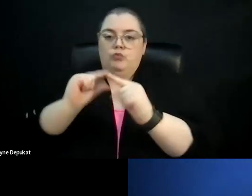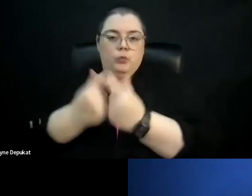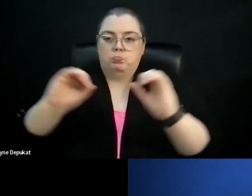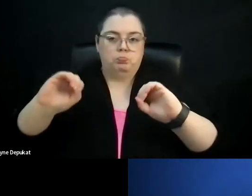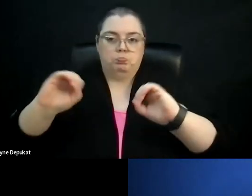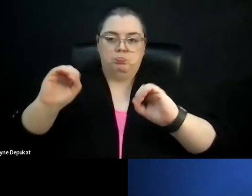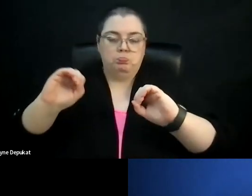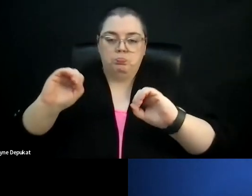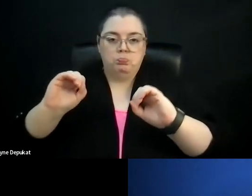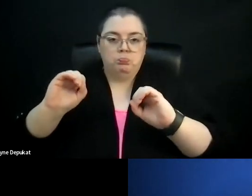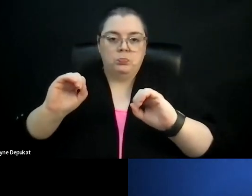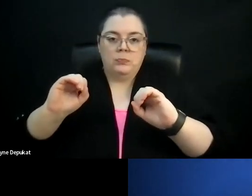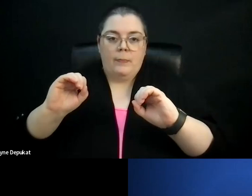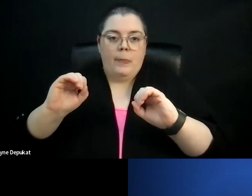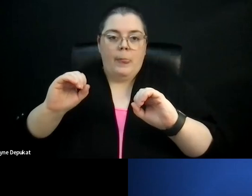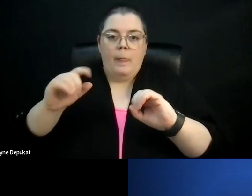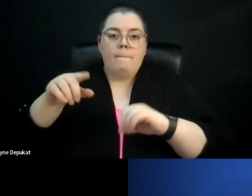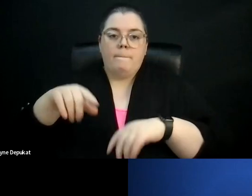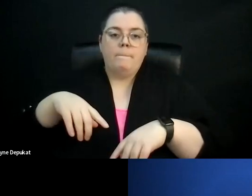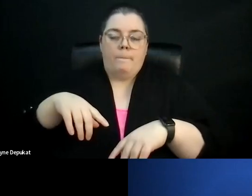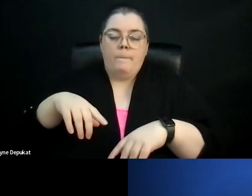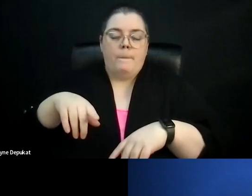has not been responding to my efforts in terms of communication.